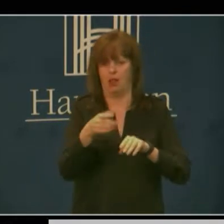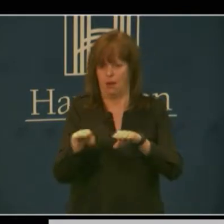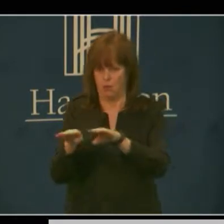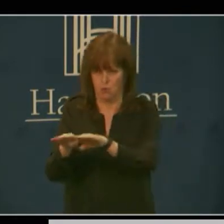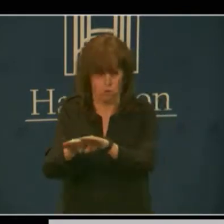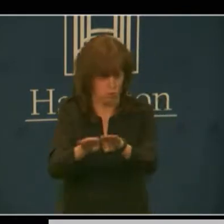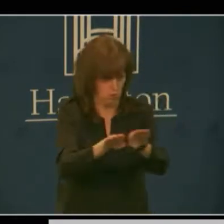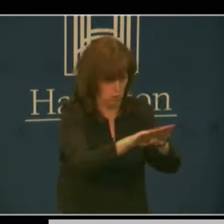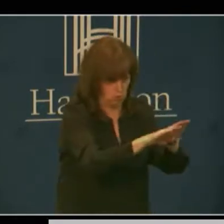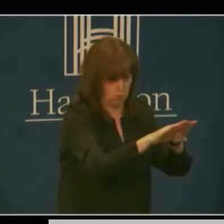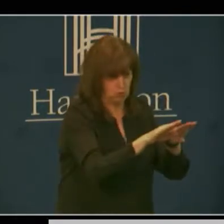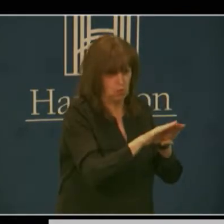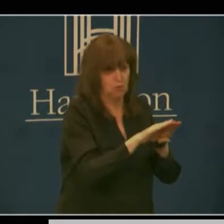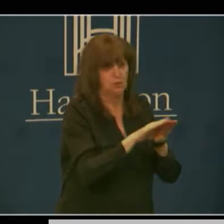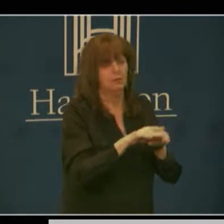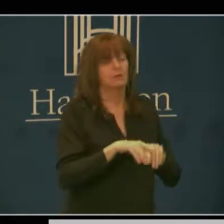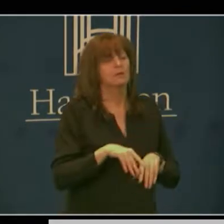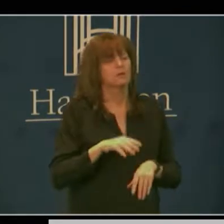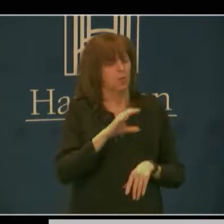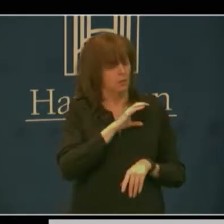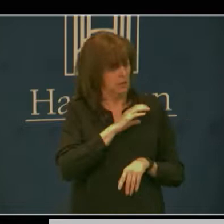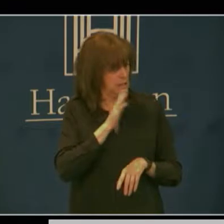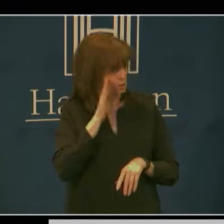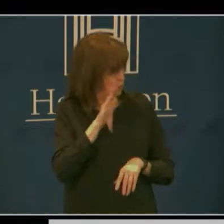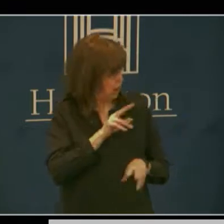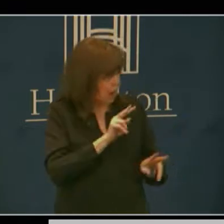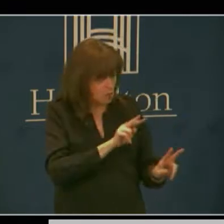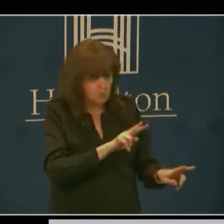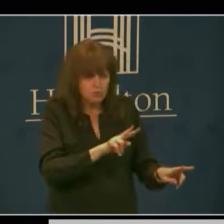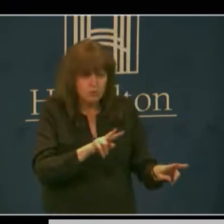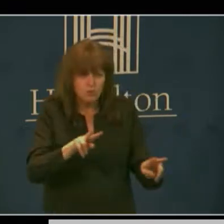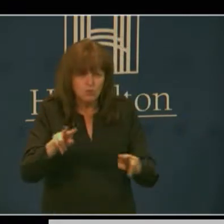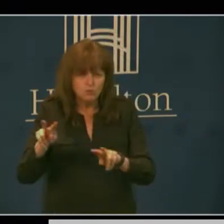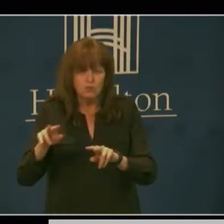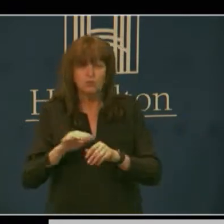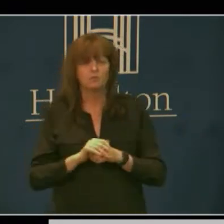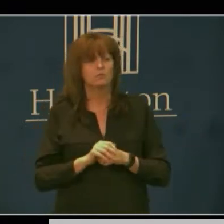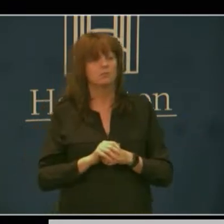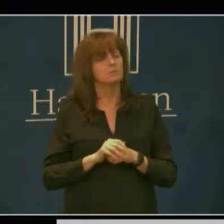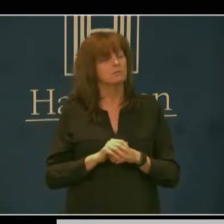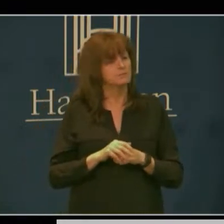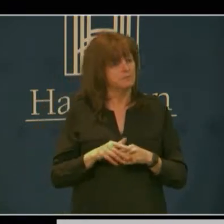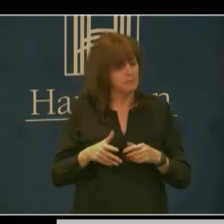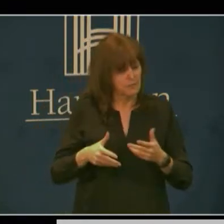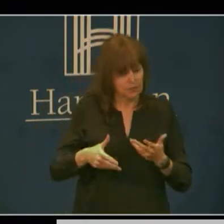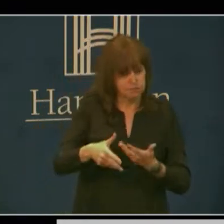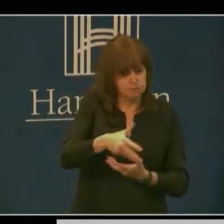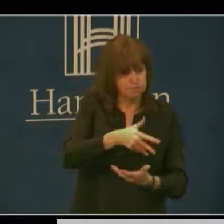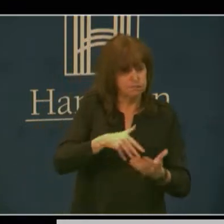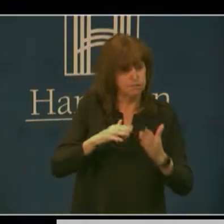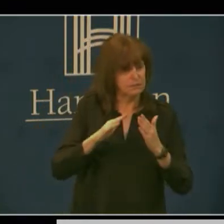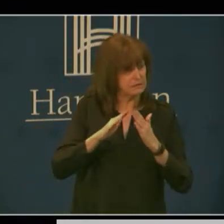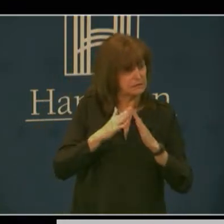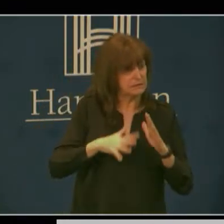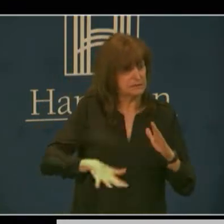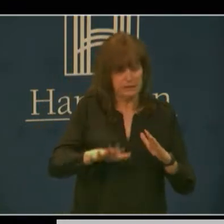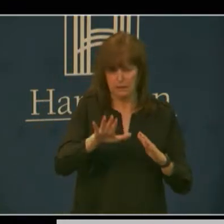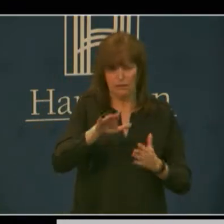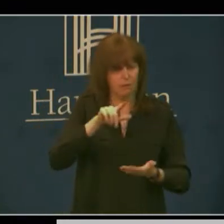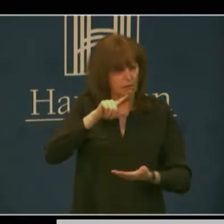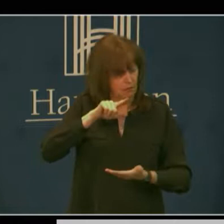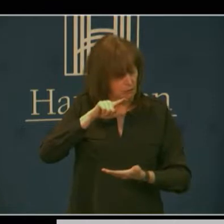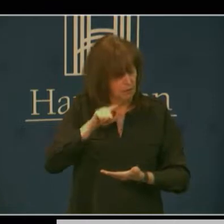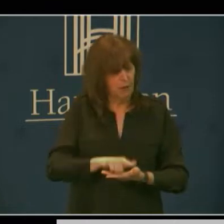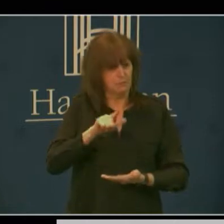organized gathering is also part of a provincial order, both of those are enforced by the police. But our City of Hamilton bylaw officers are providing